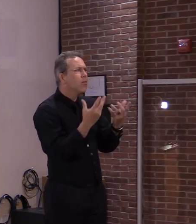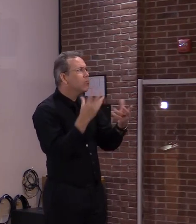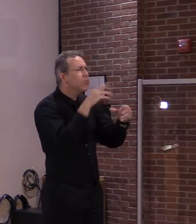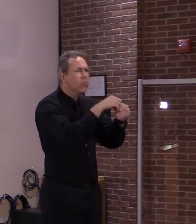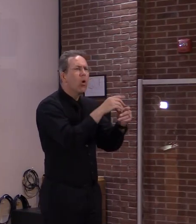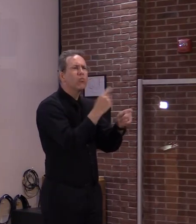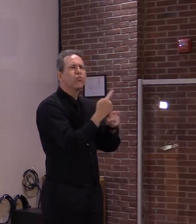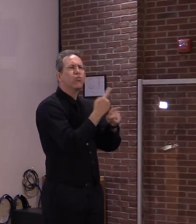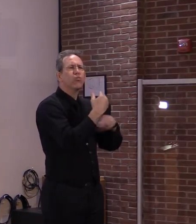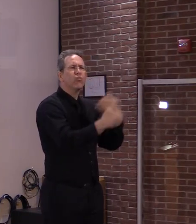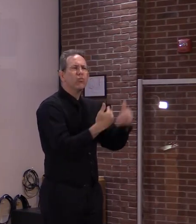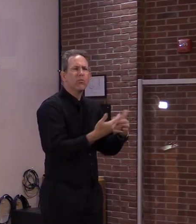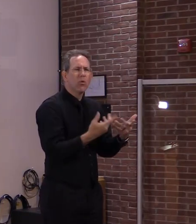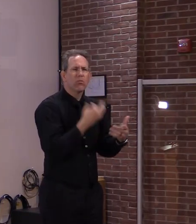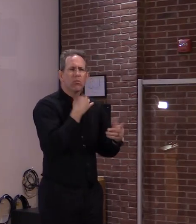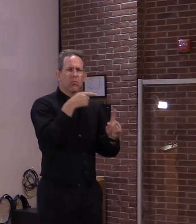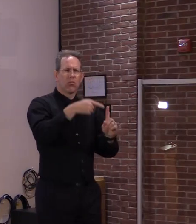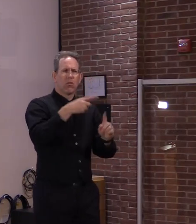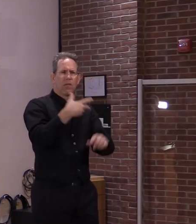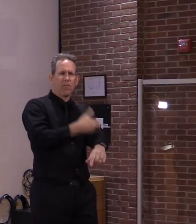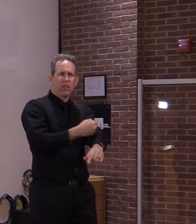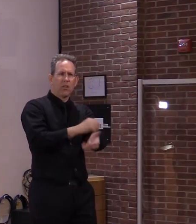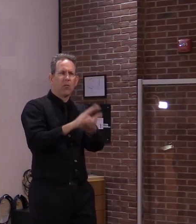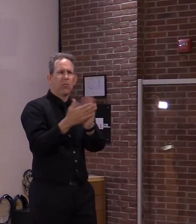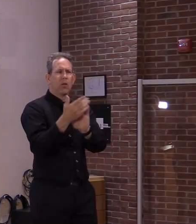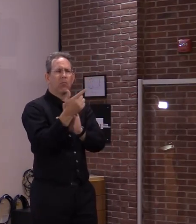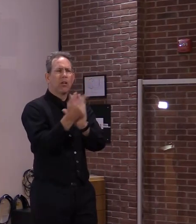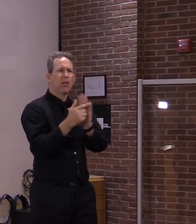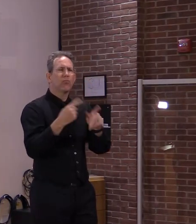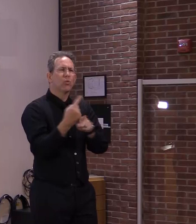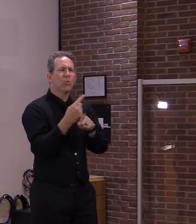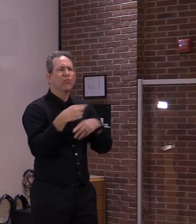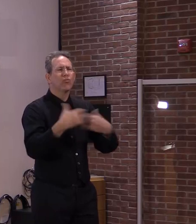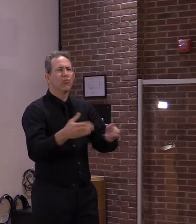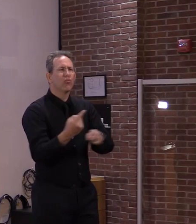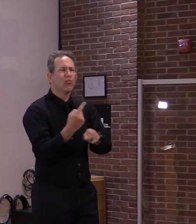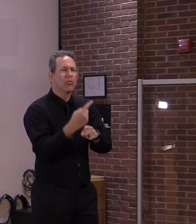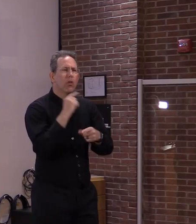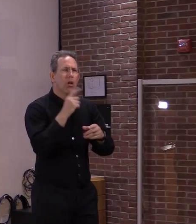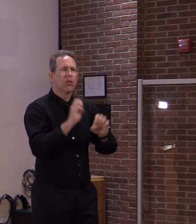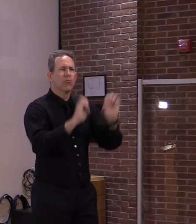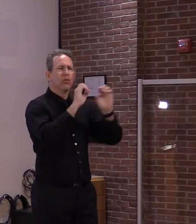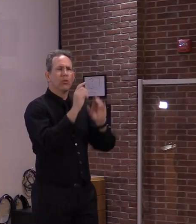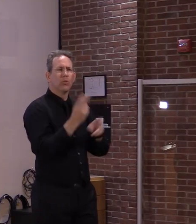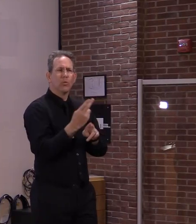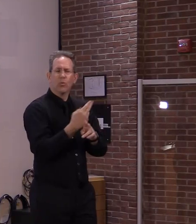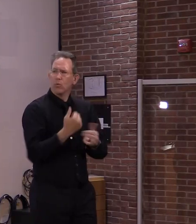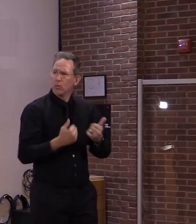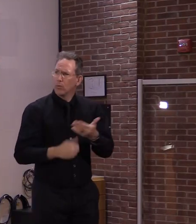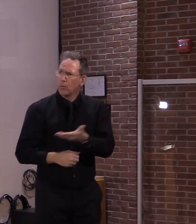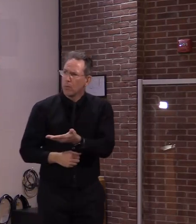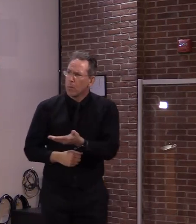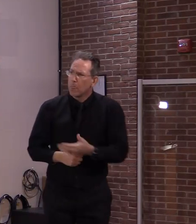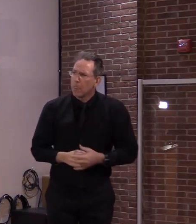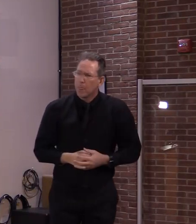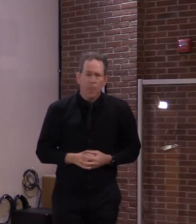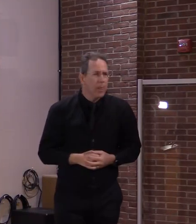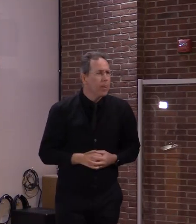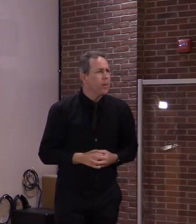the reality is that the only further determining factor is going to